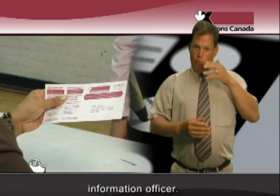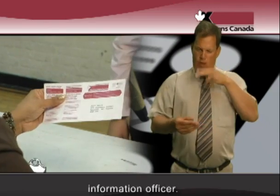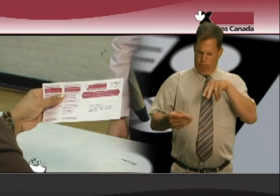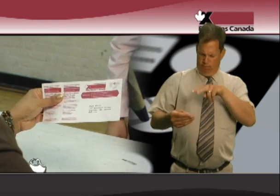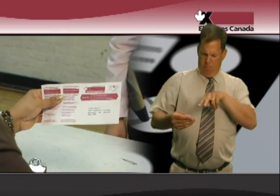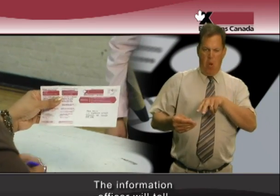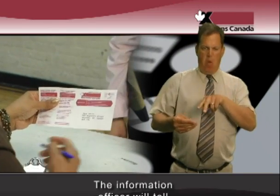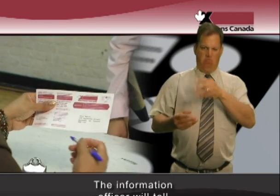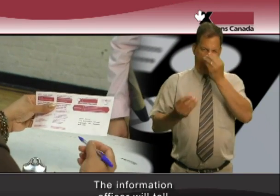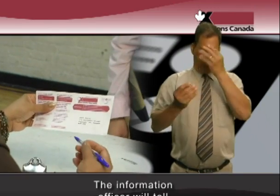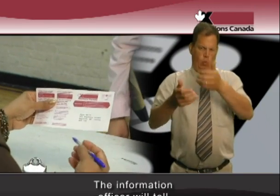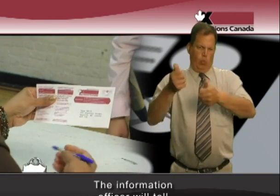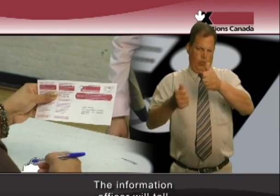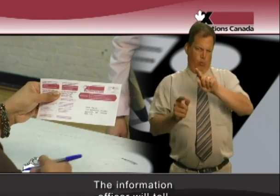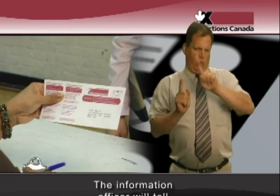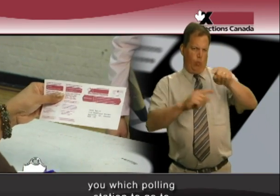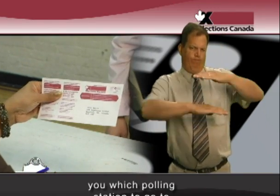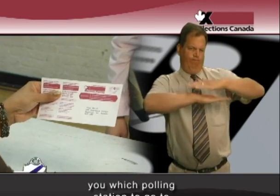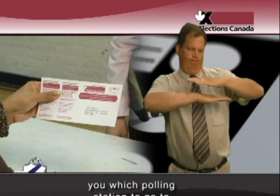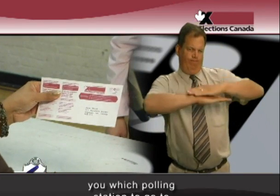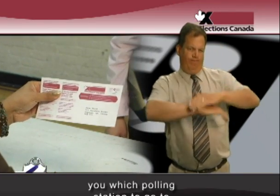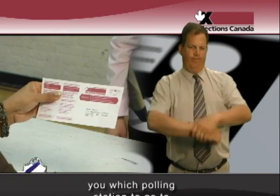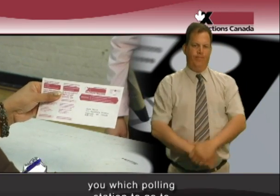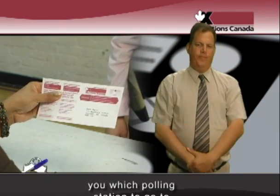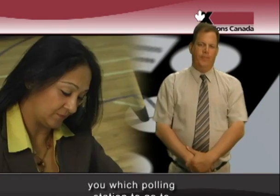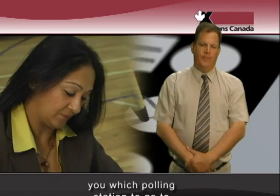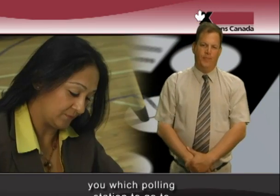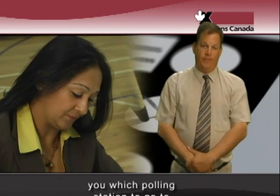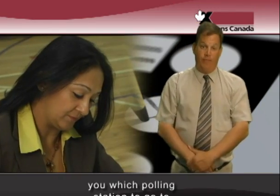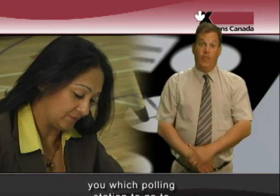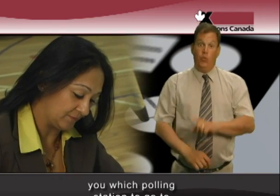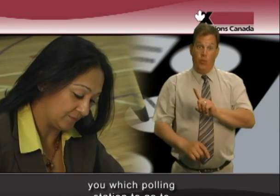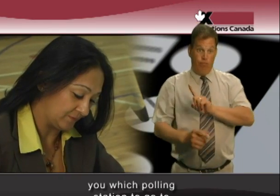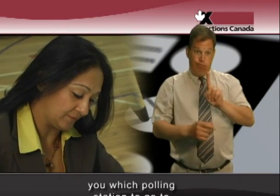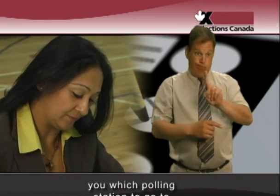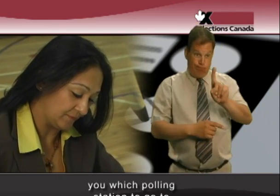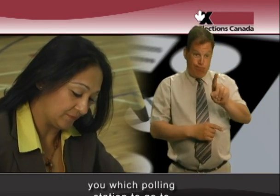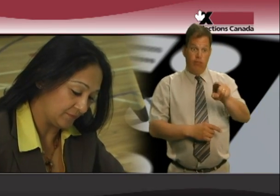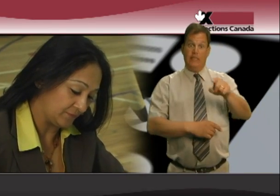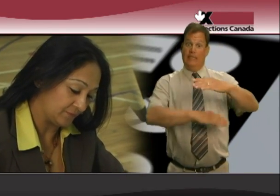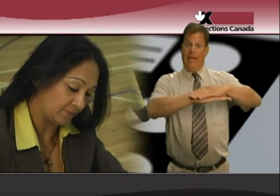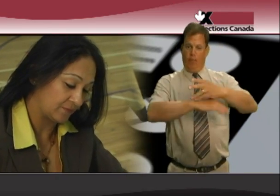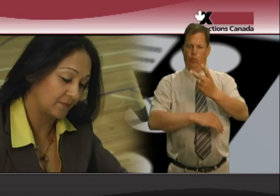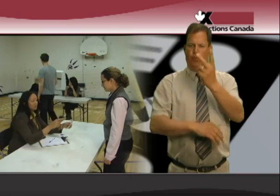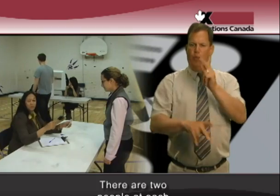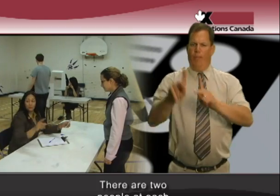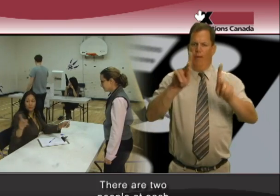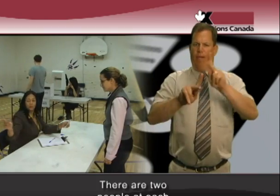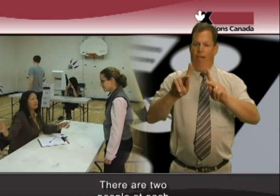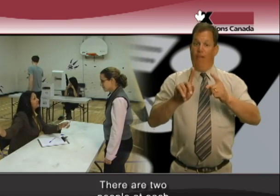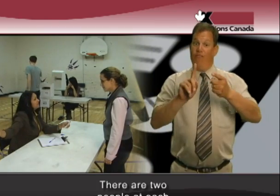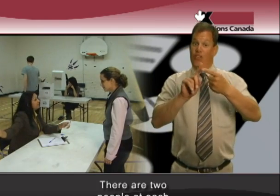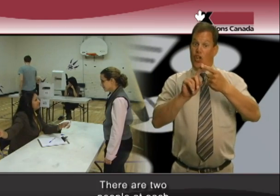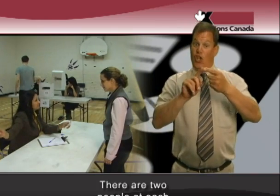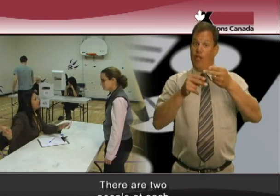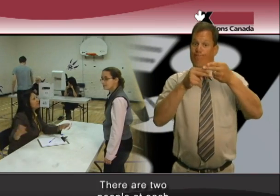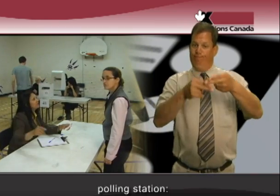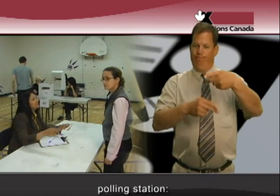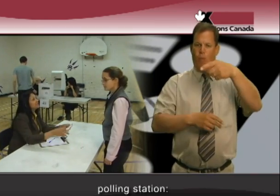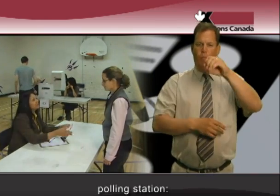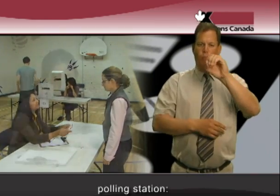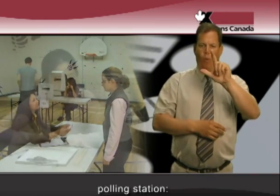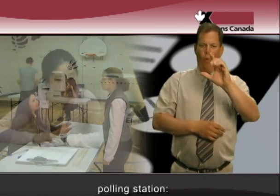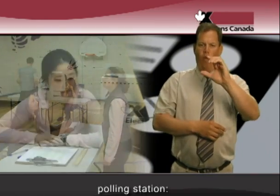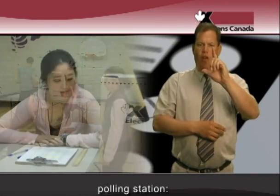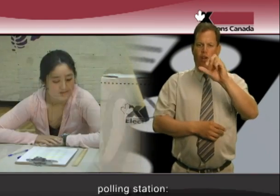The information officer will tell you which polling station to go to. There are two people at each